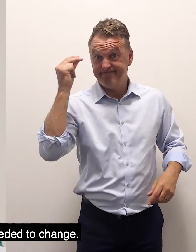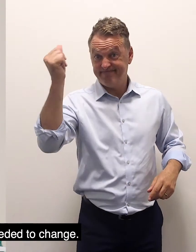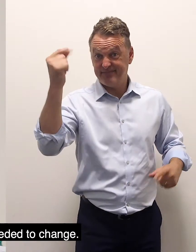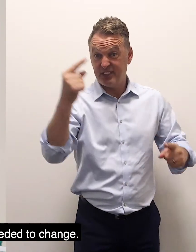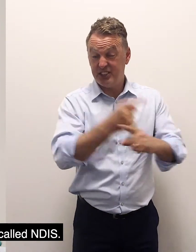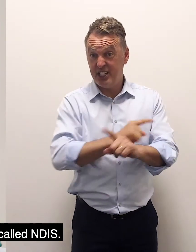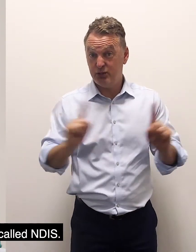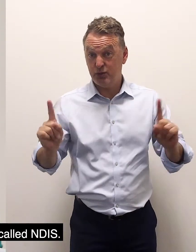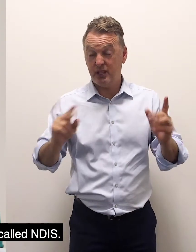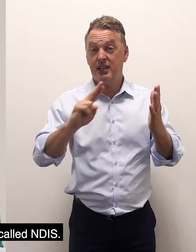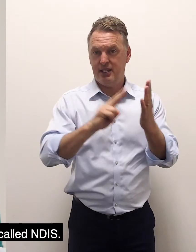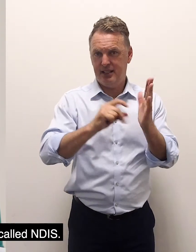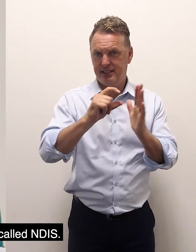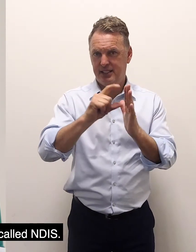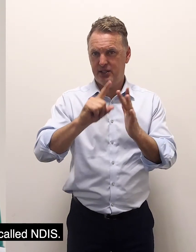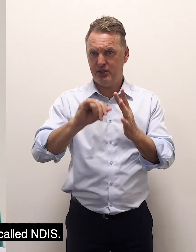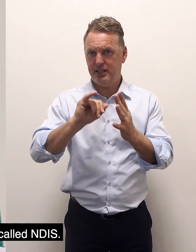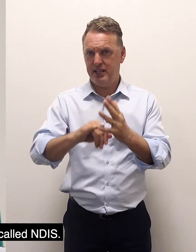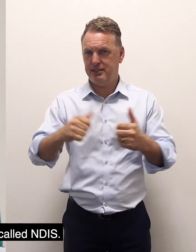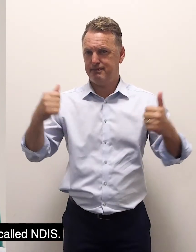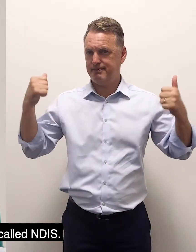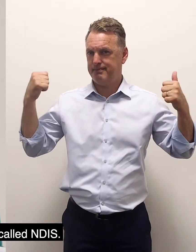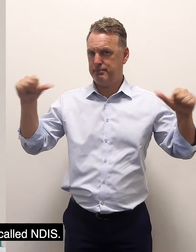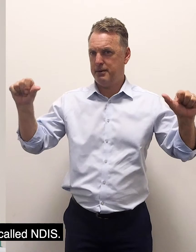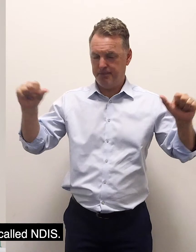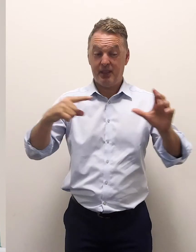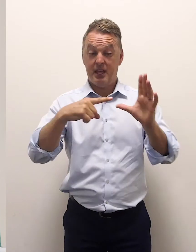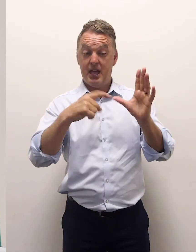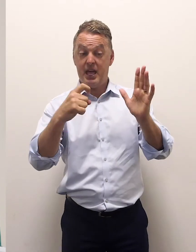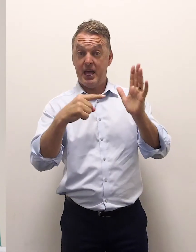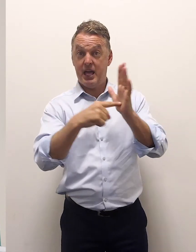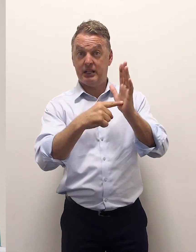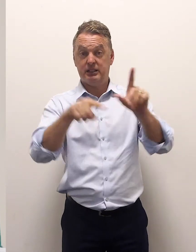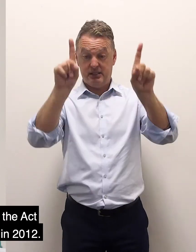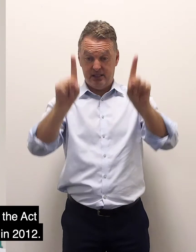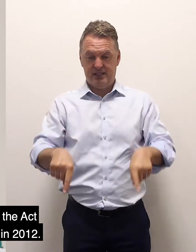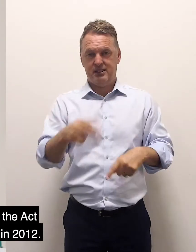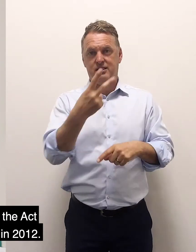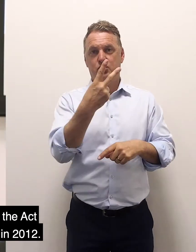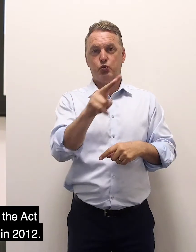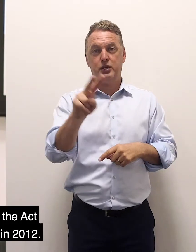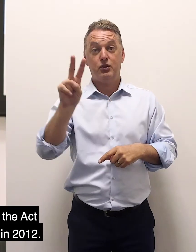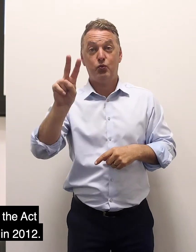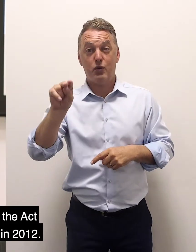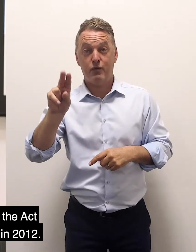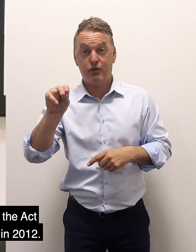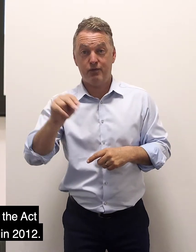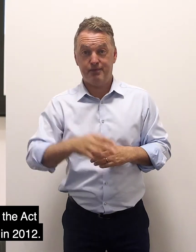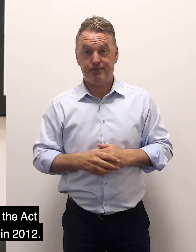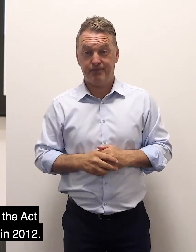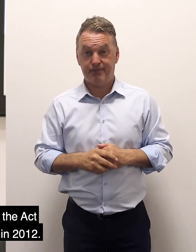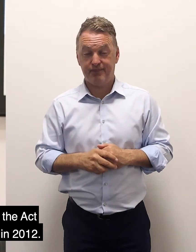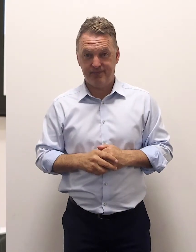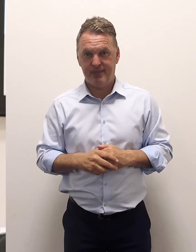really needed to change, and that change is called NDIS. So that's when the Act was introduced